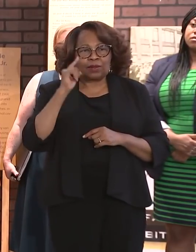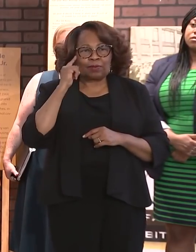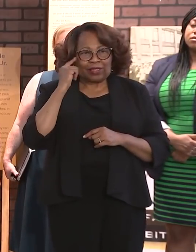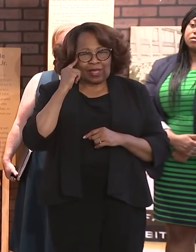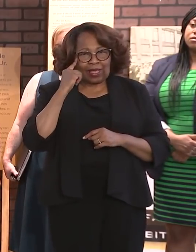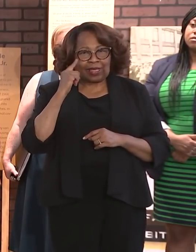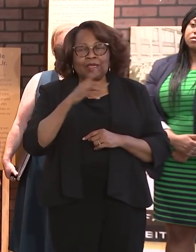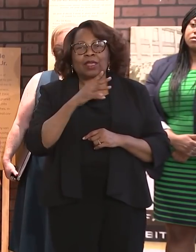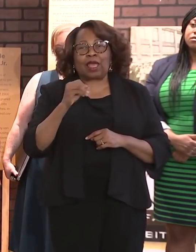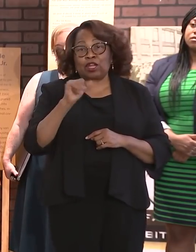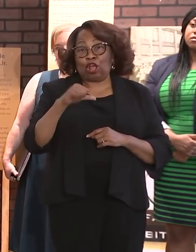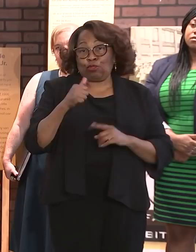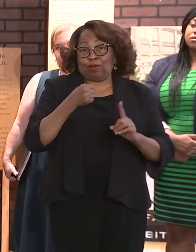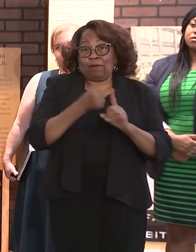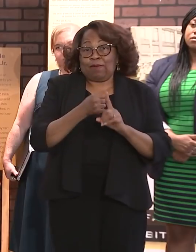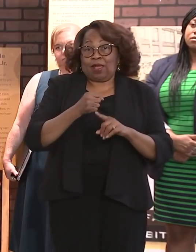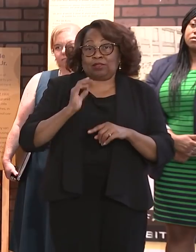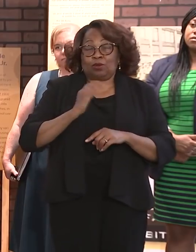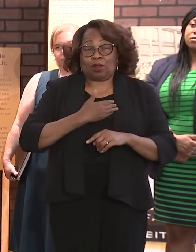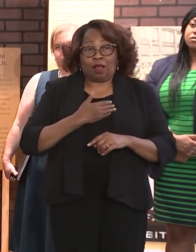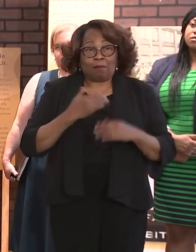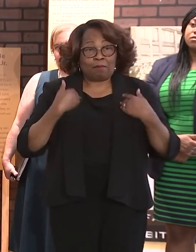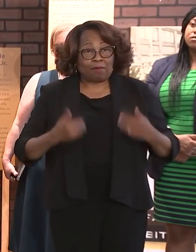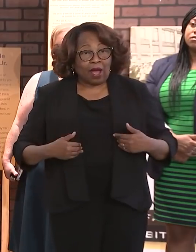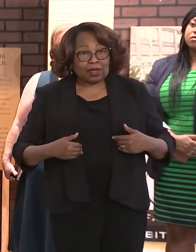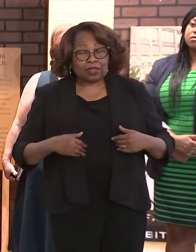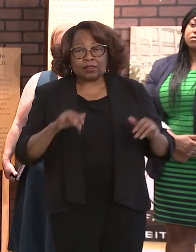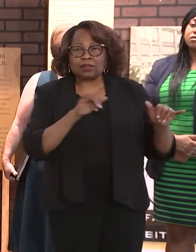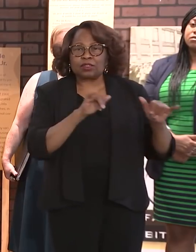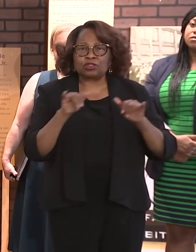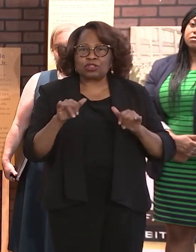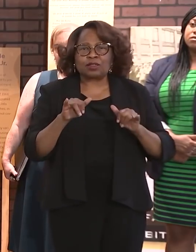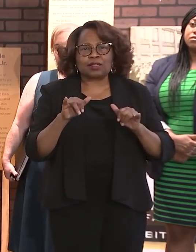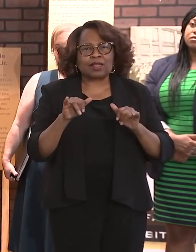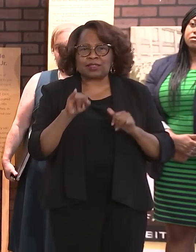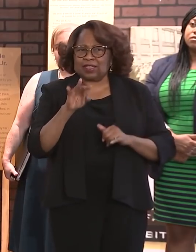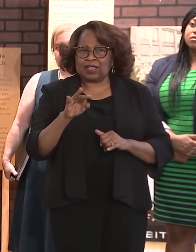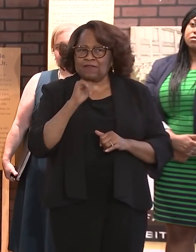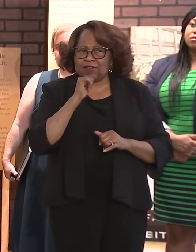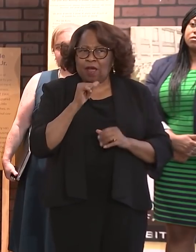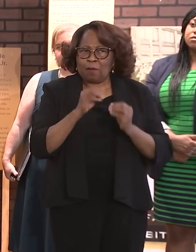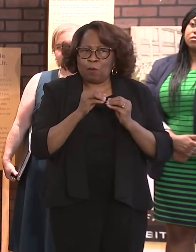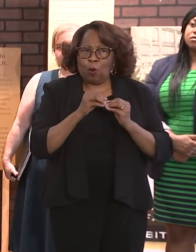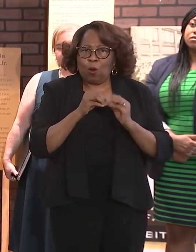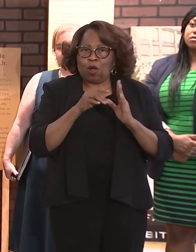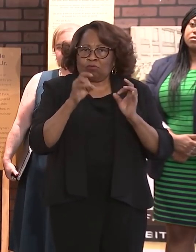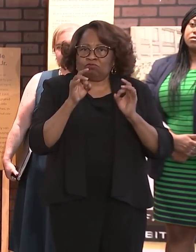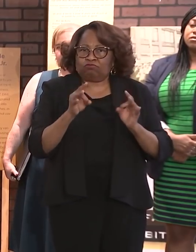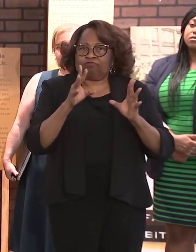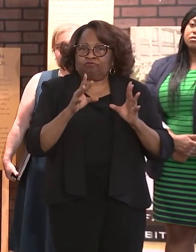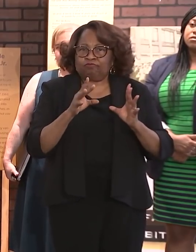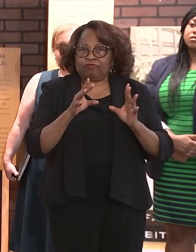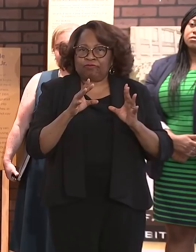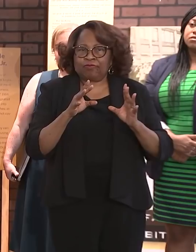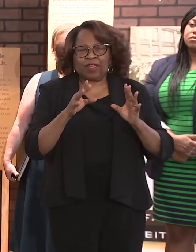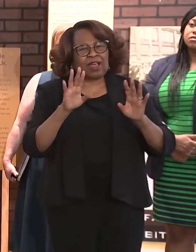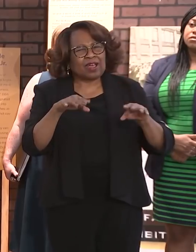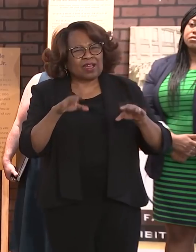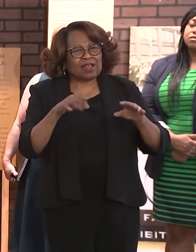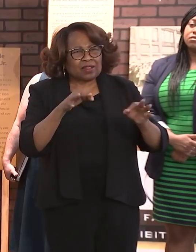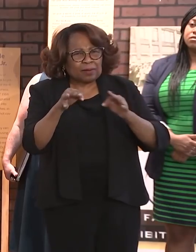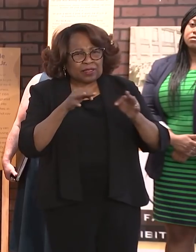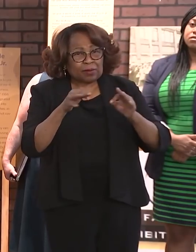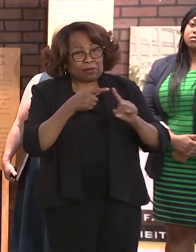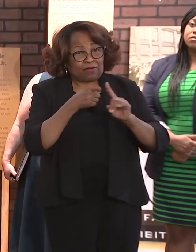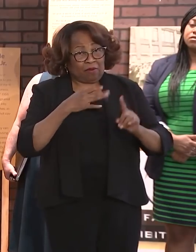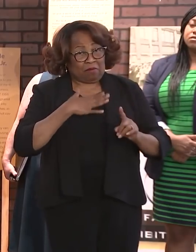other impacts on our bodies that are just as, if not more, deadly. Let me frame this from a